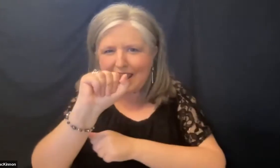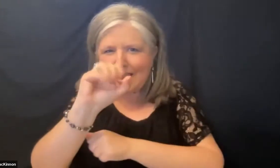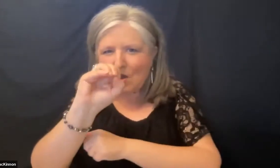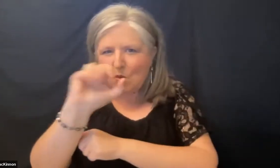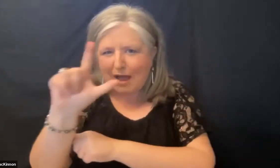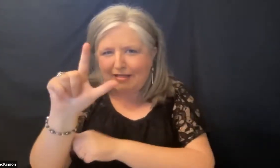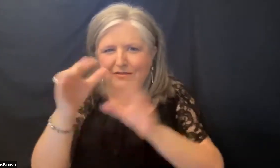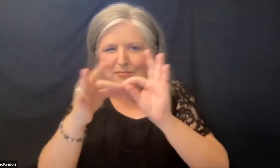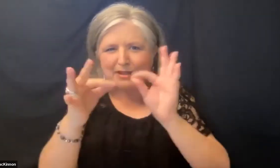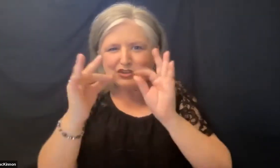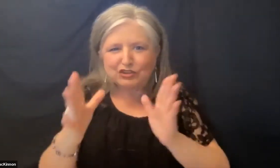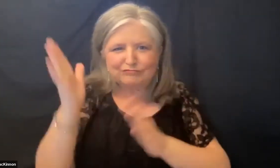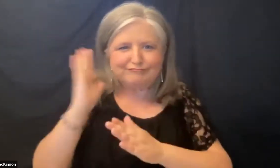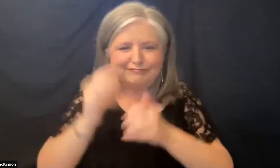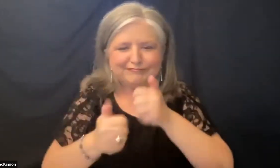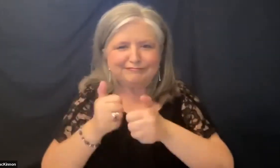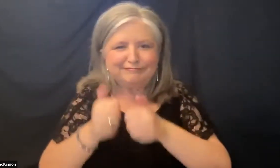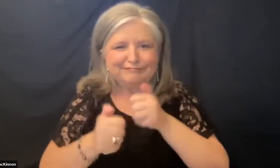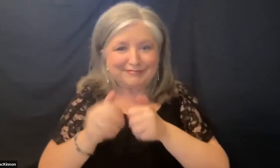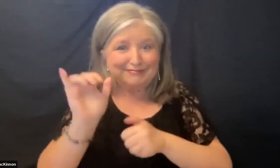And some of you may even remember AOL texting.